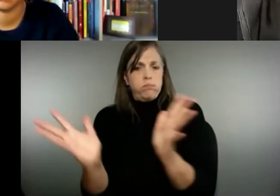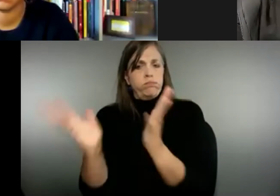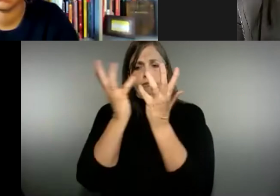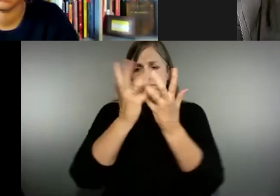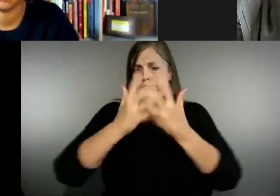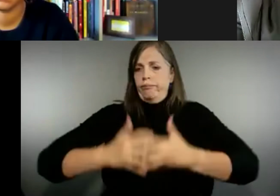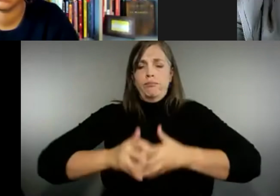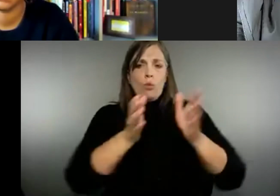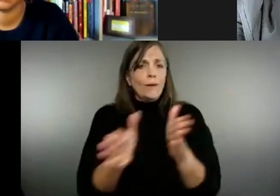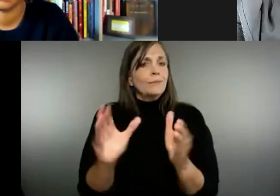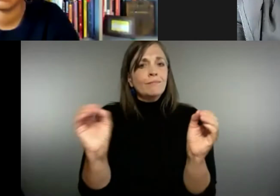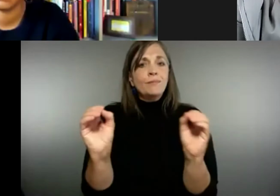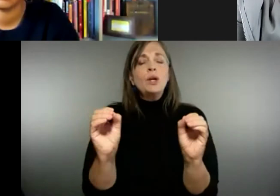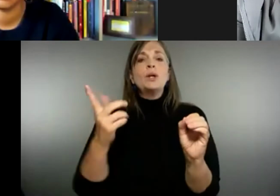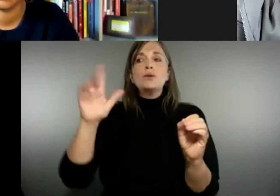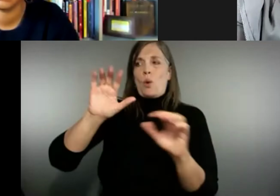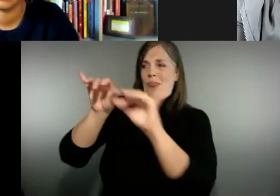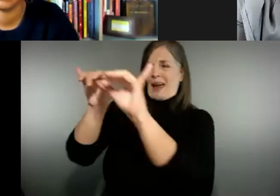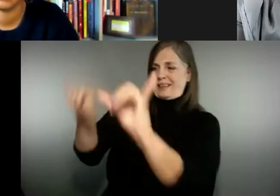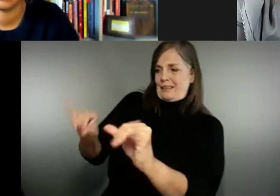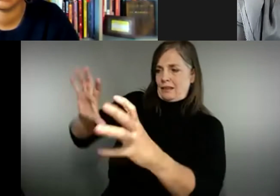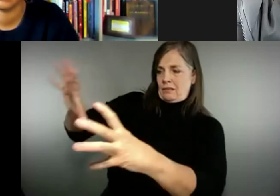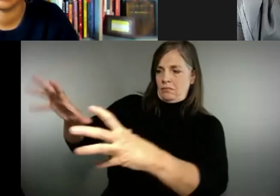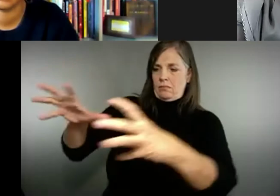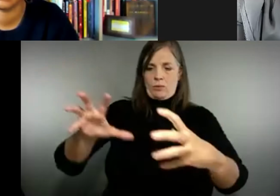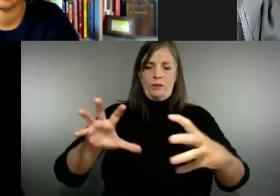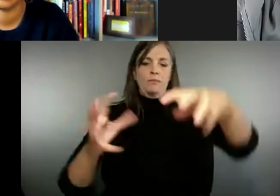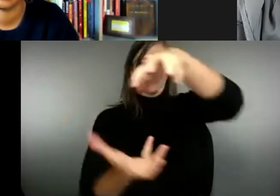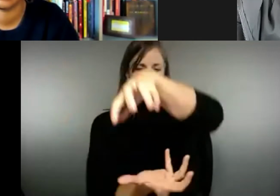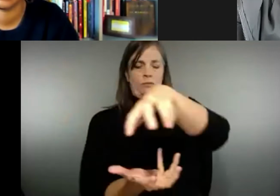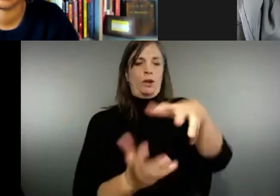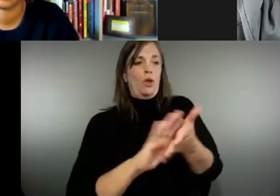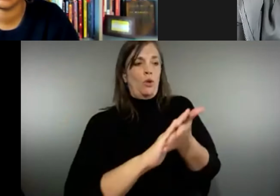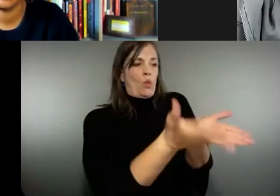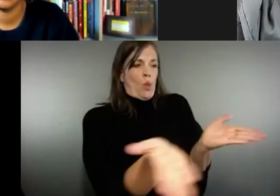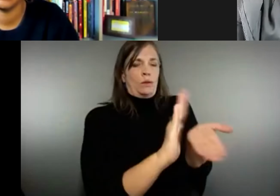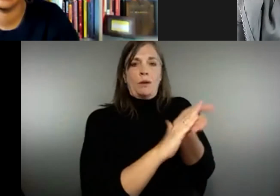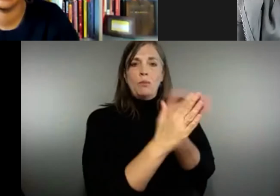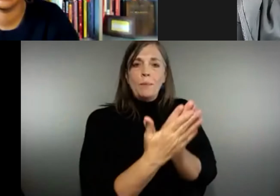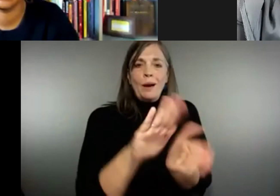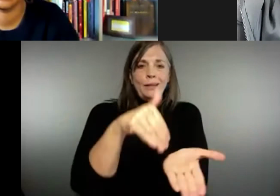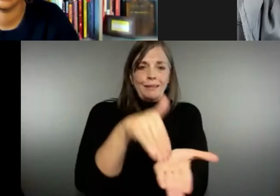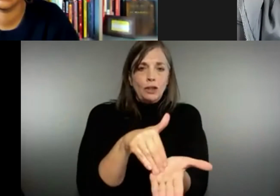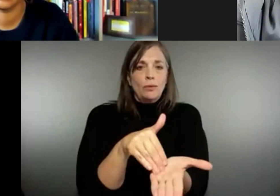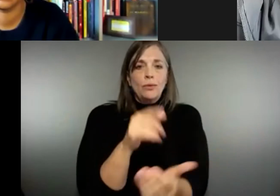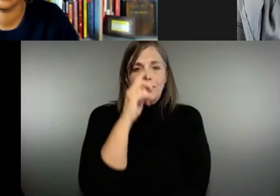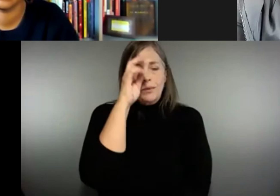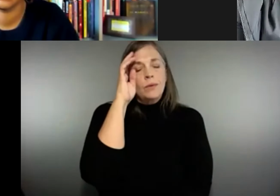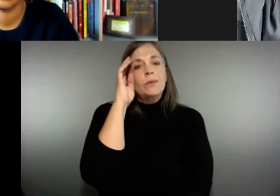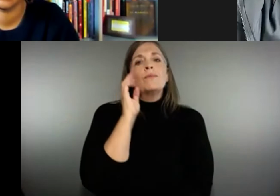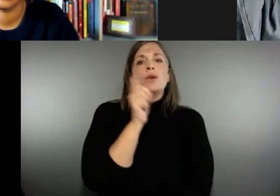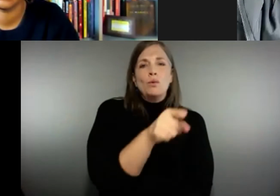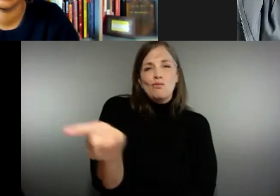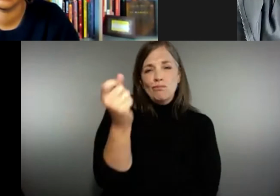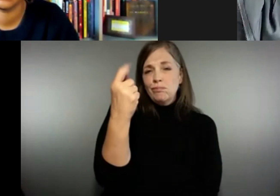uh our people are at the center um for those of you who know that i ran the door for many many years um you know i think the door is